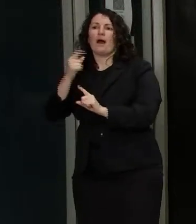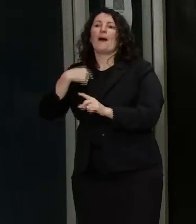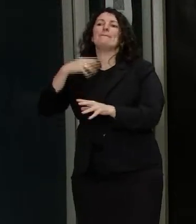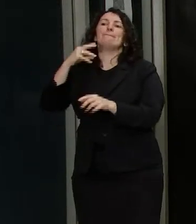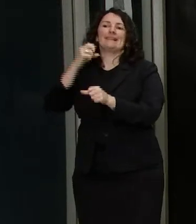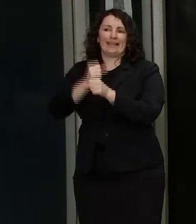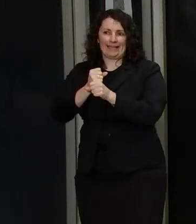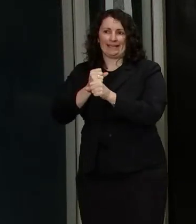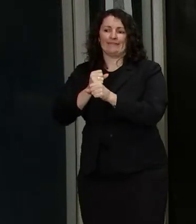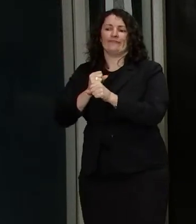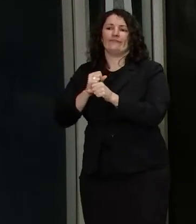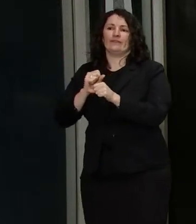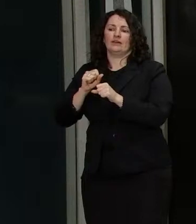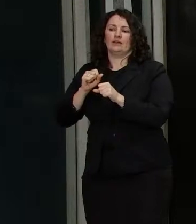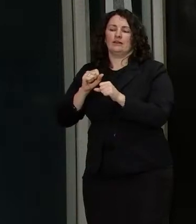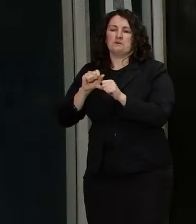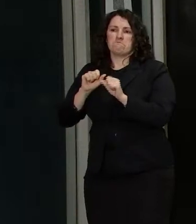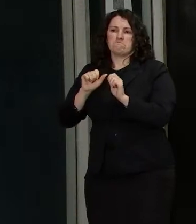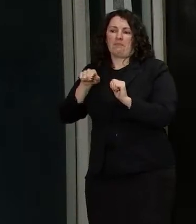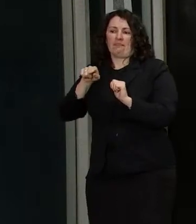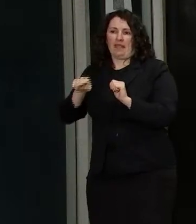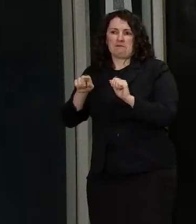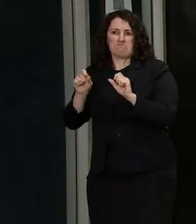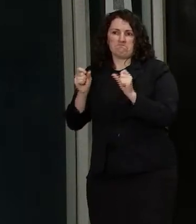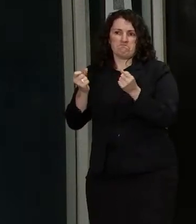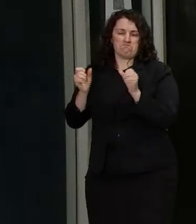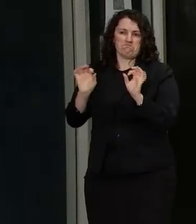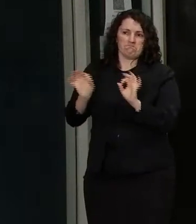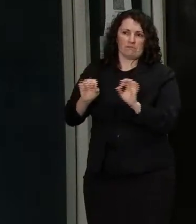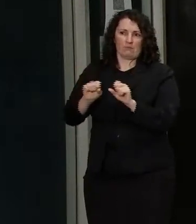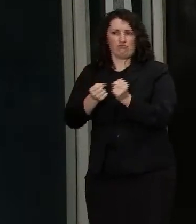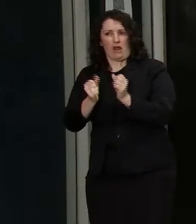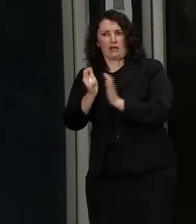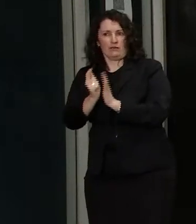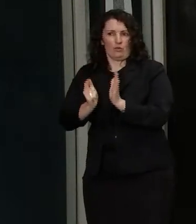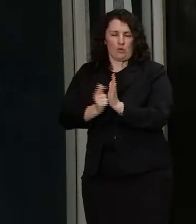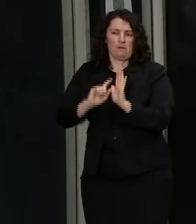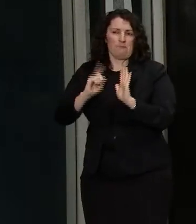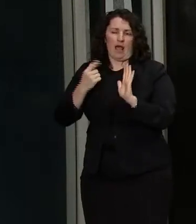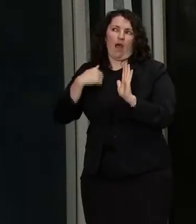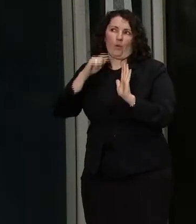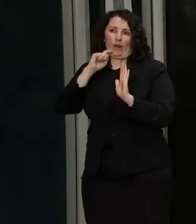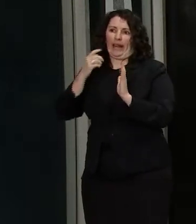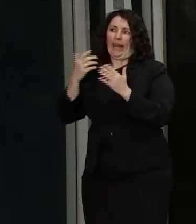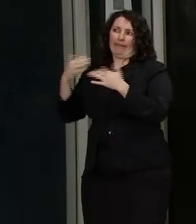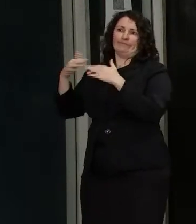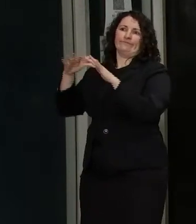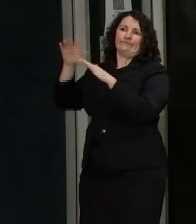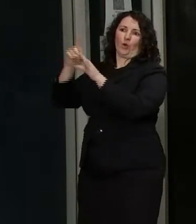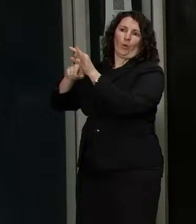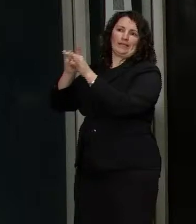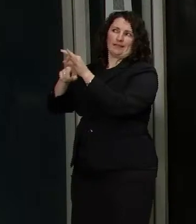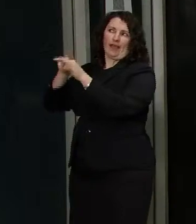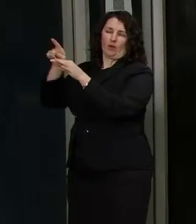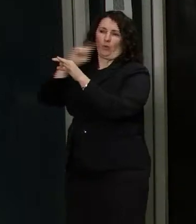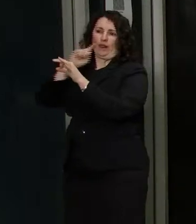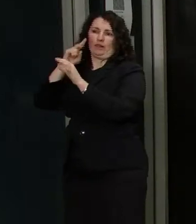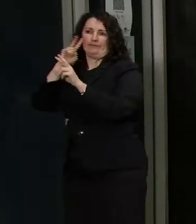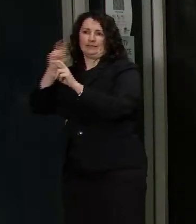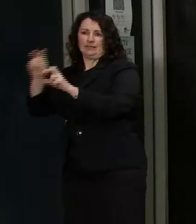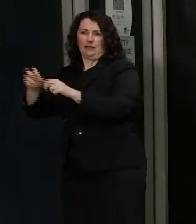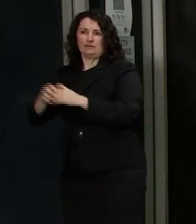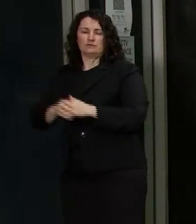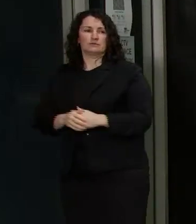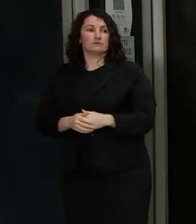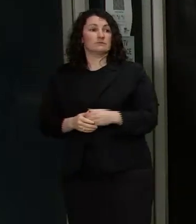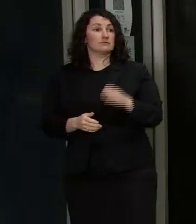via other states and territories. In terms of that detail, I'll wait for Queensland Health to confirm. They're not going to get